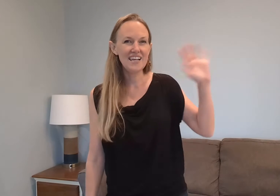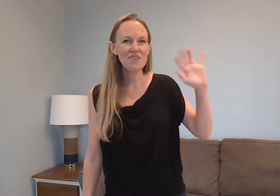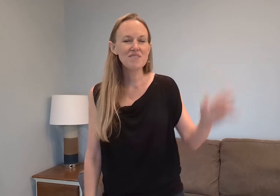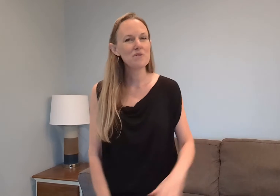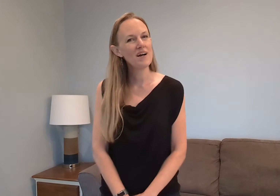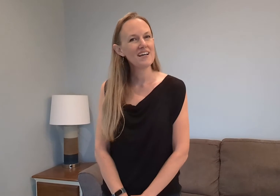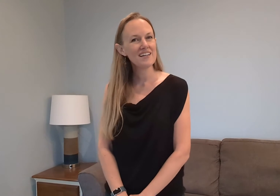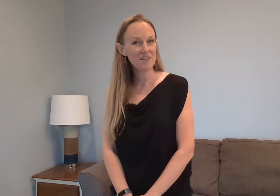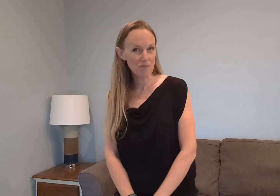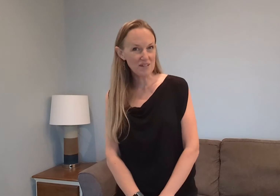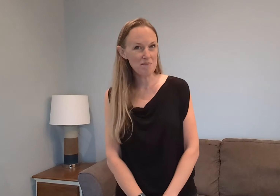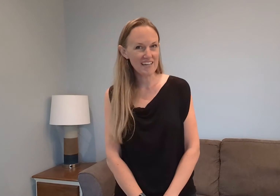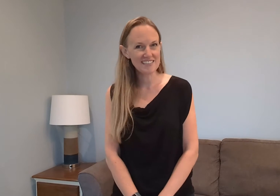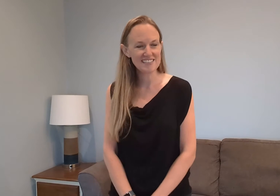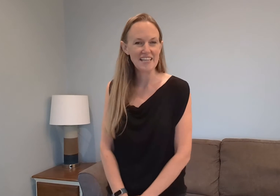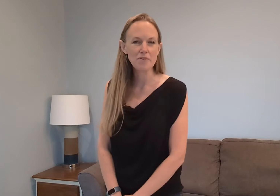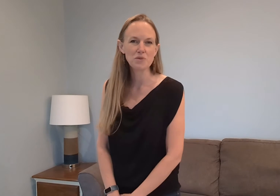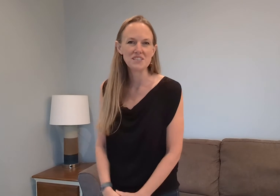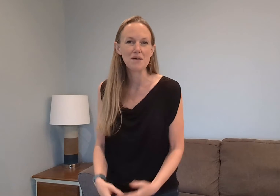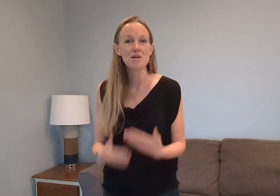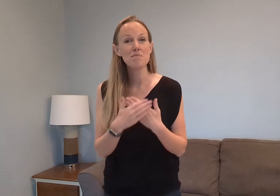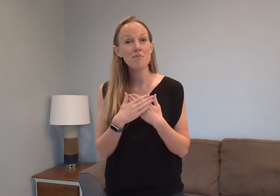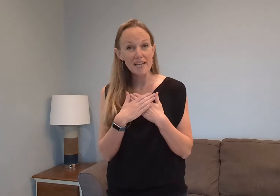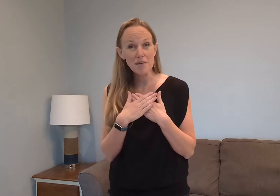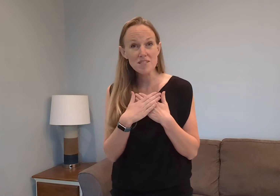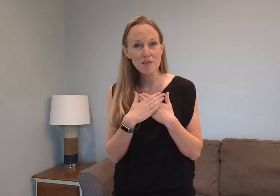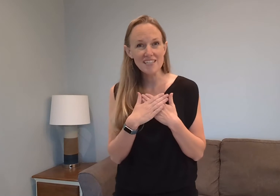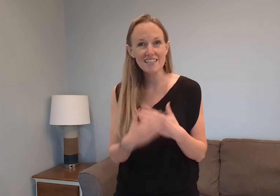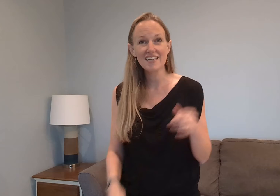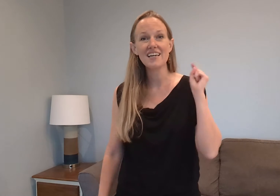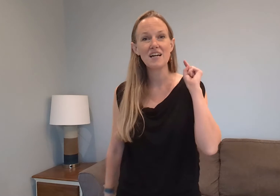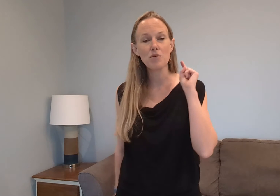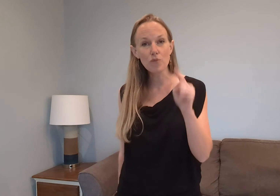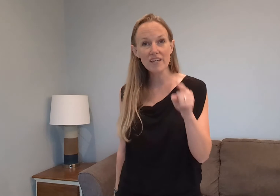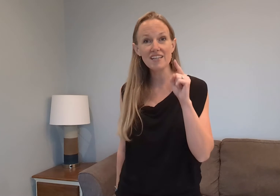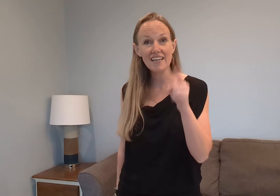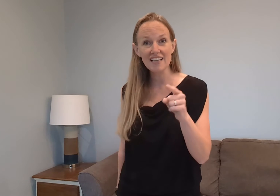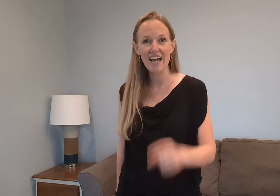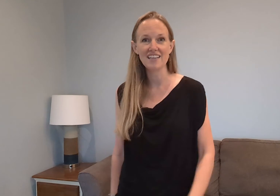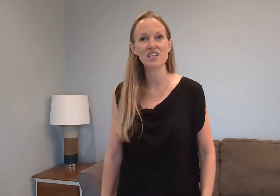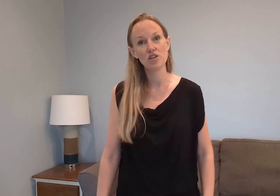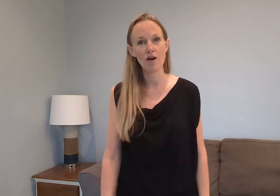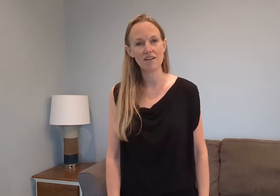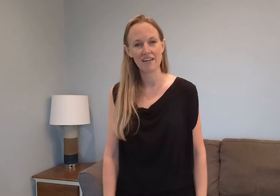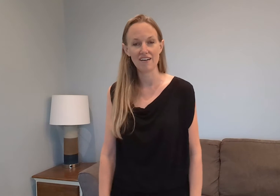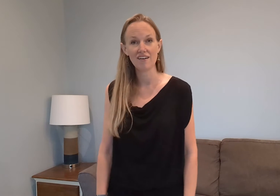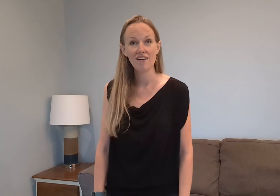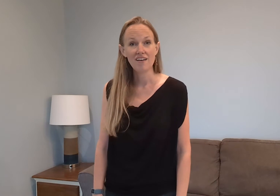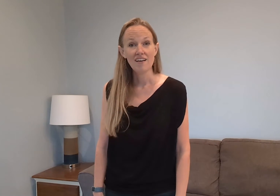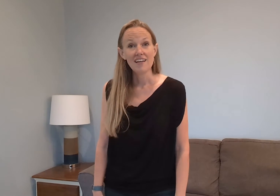Hello, everyone, and welcome back to Sign Language Worship. My name is Mandy, and I'm really glad that you are here.